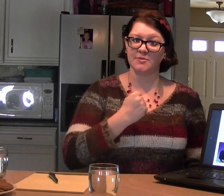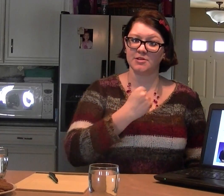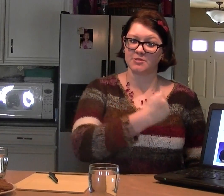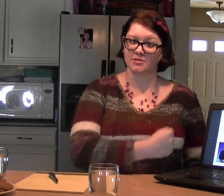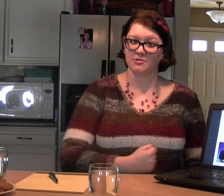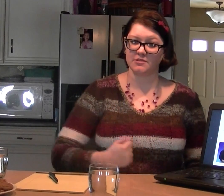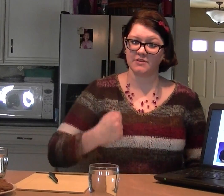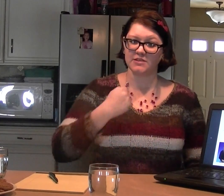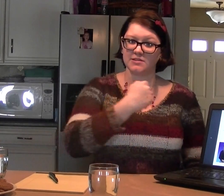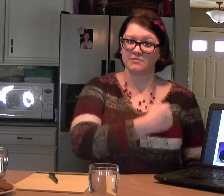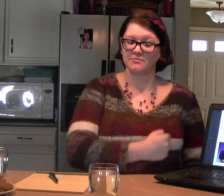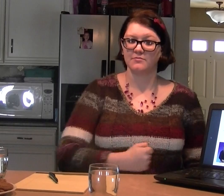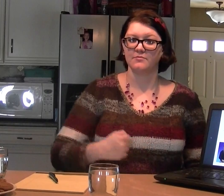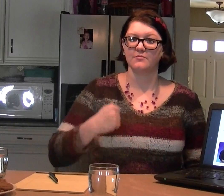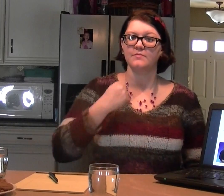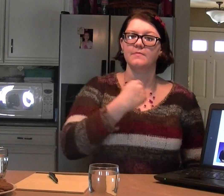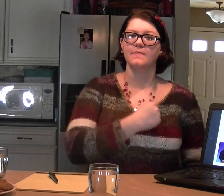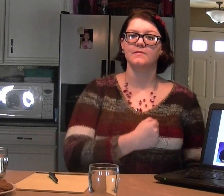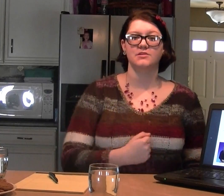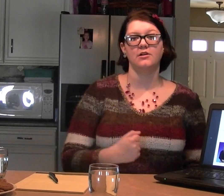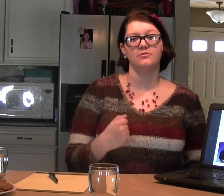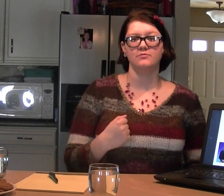it's with a closed fist. So